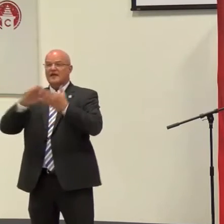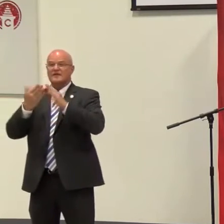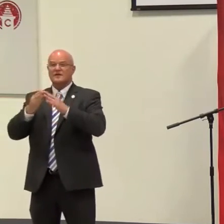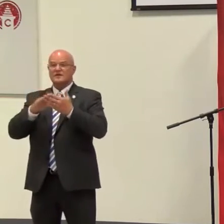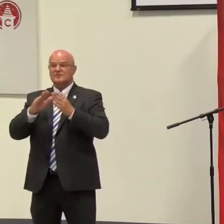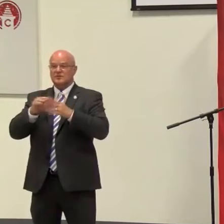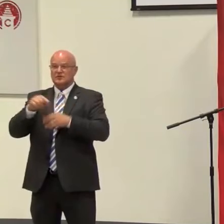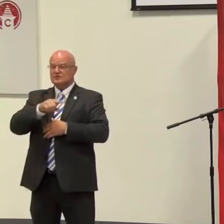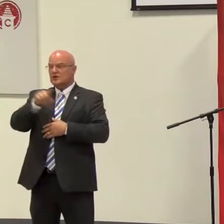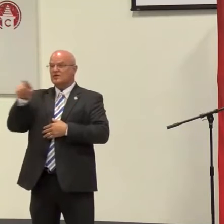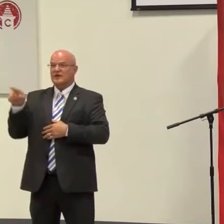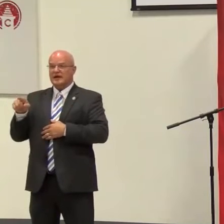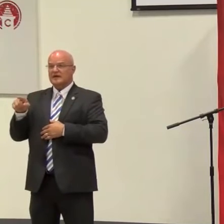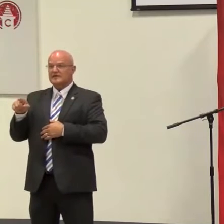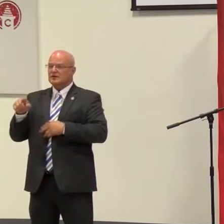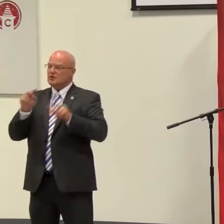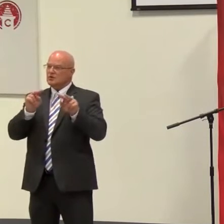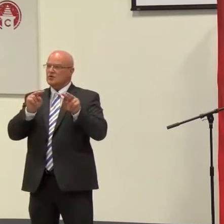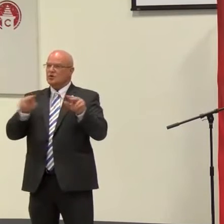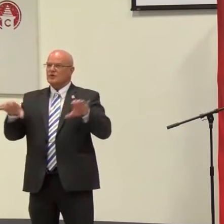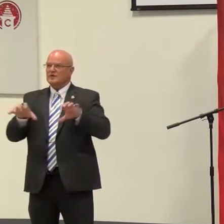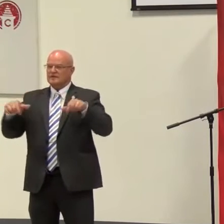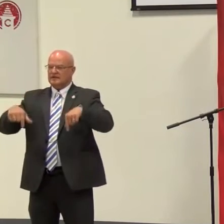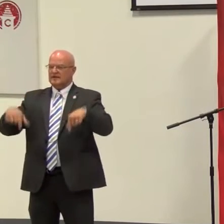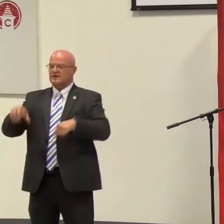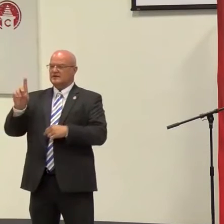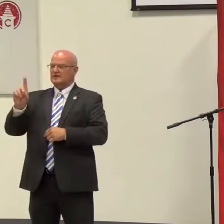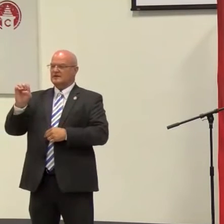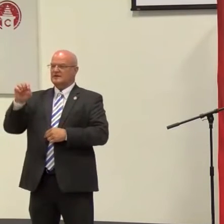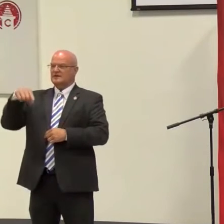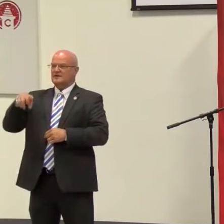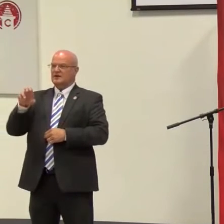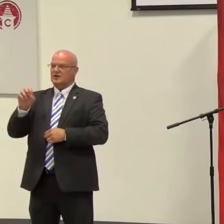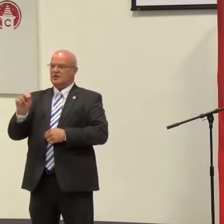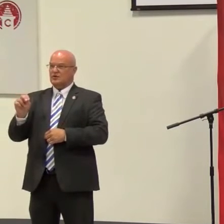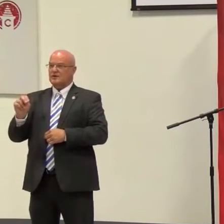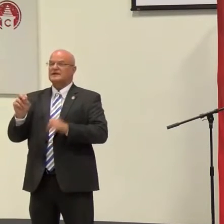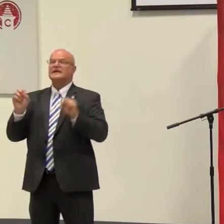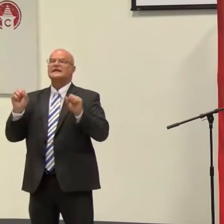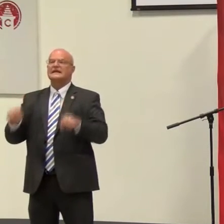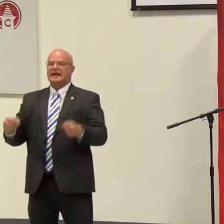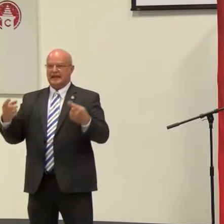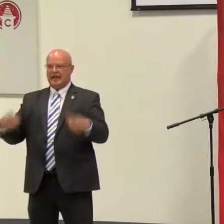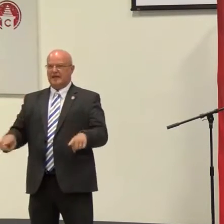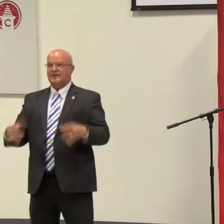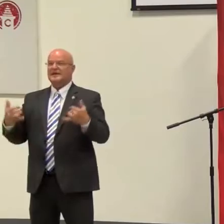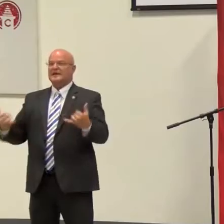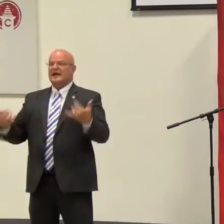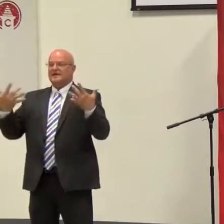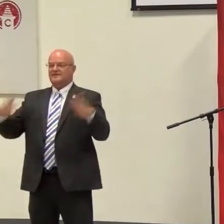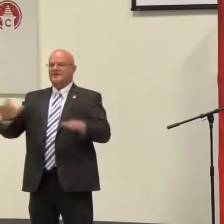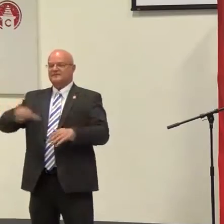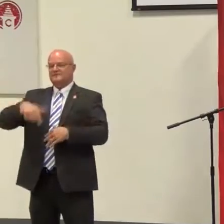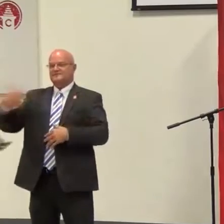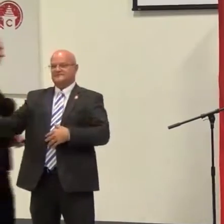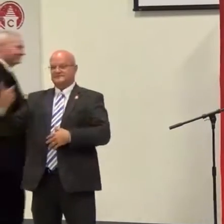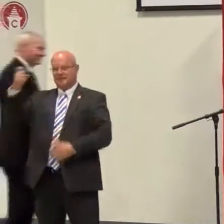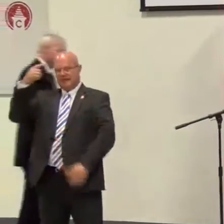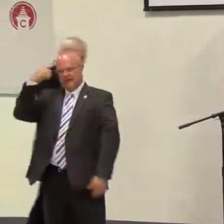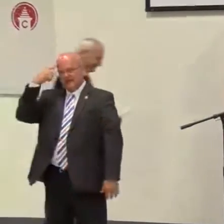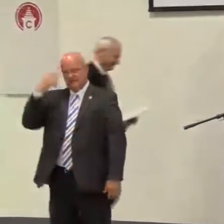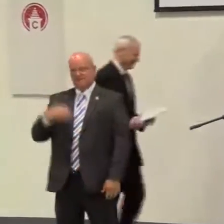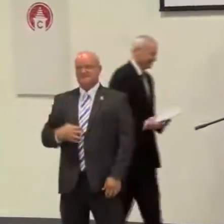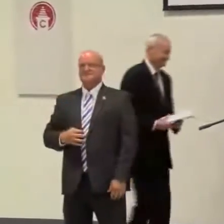communities, take a look at what they've done in DeQueen. Take heart, because it can be done. With that, I'll go ahead and turn it back over to the